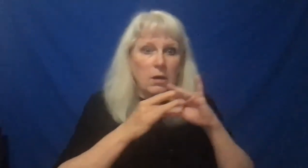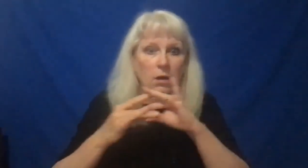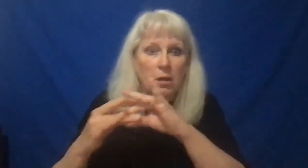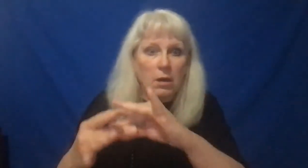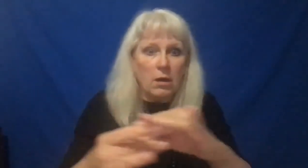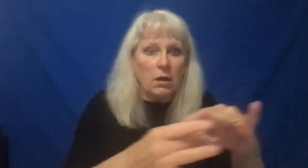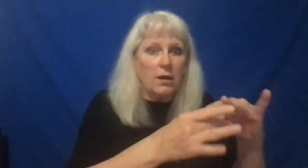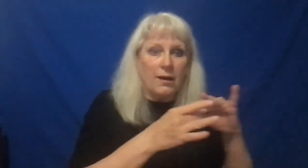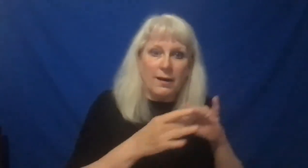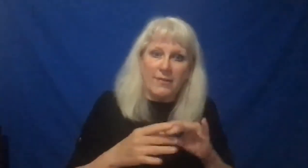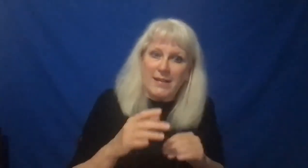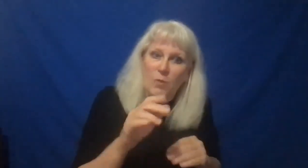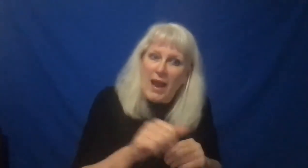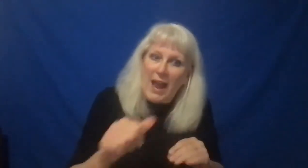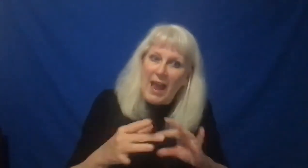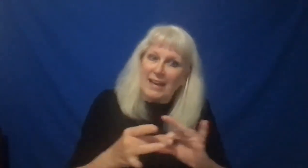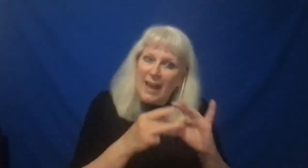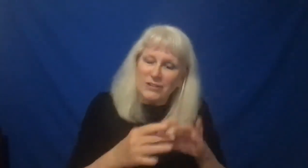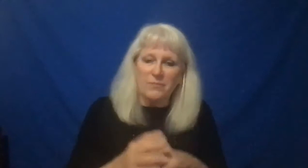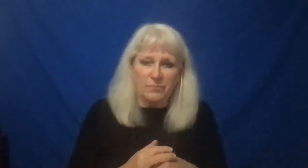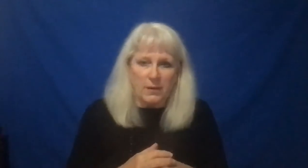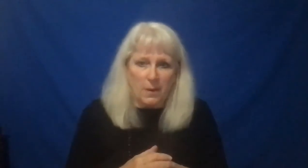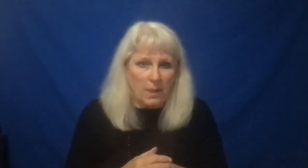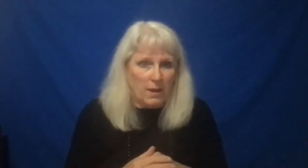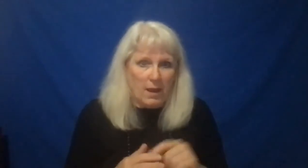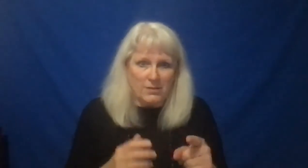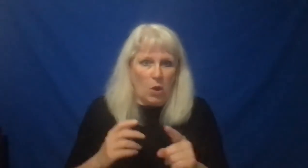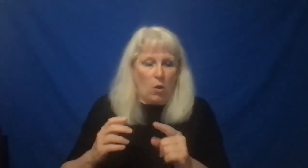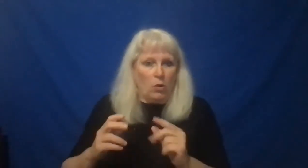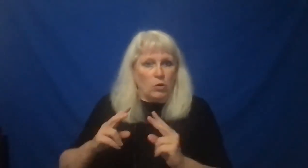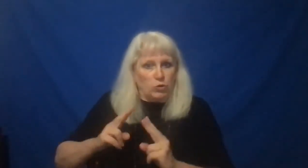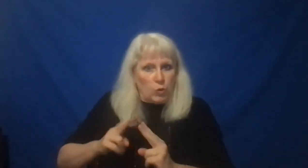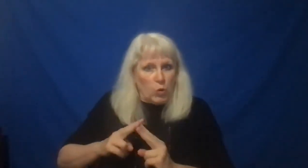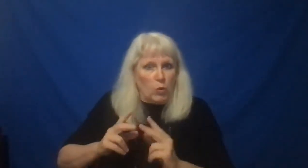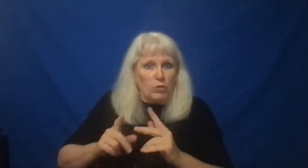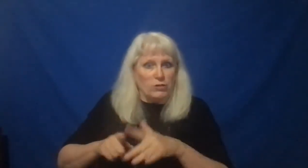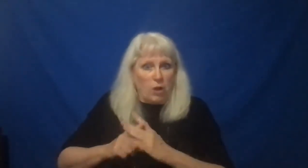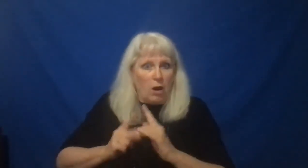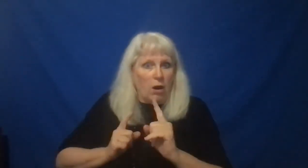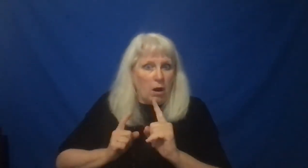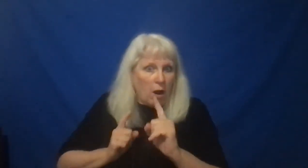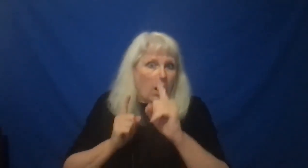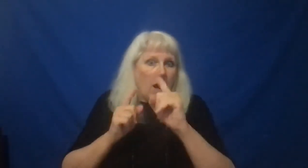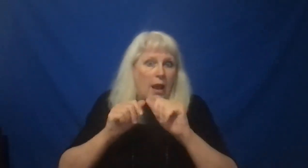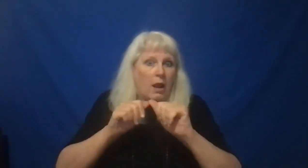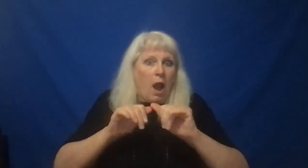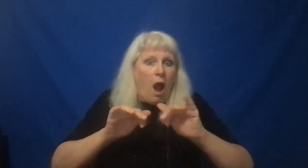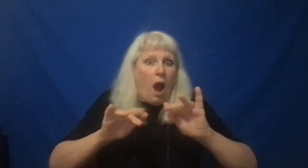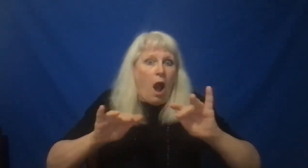international shows the expansion of this mission throughout the world. I mean, we were